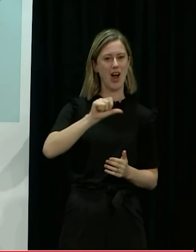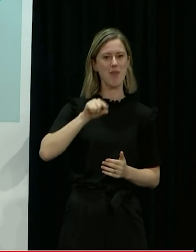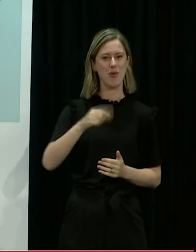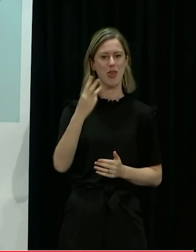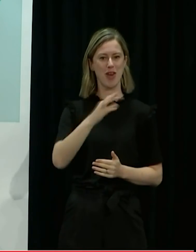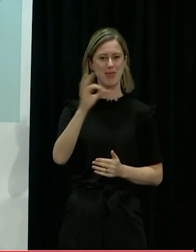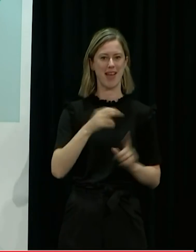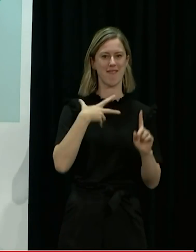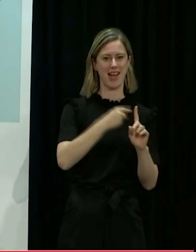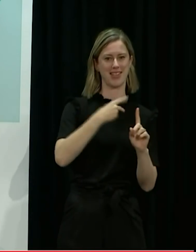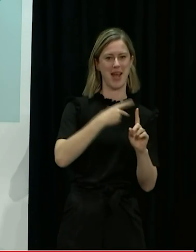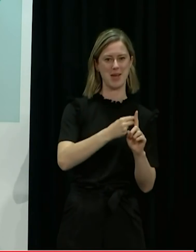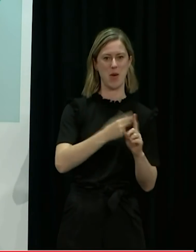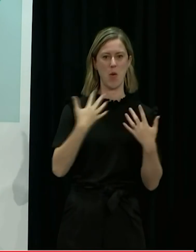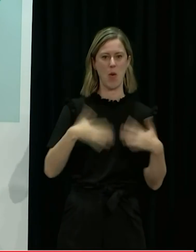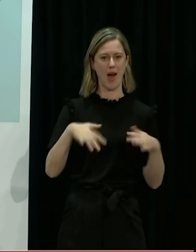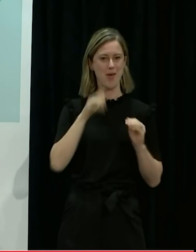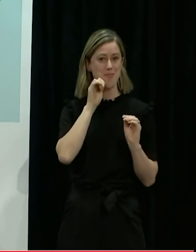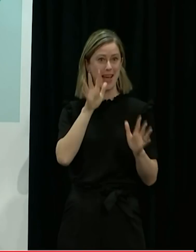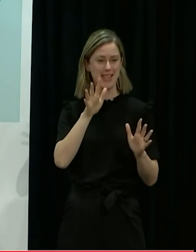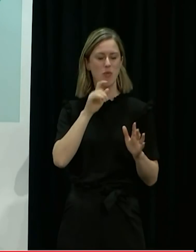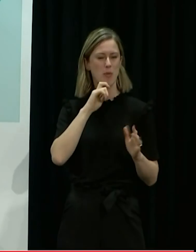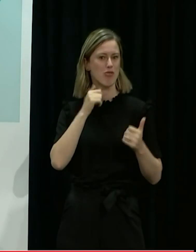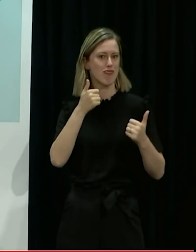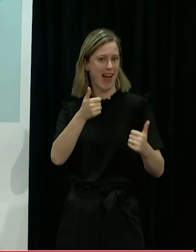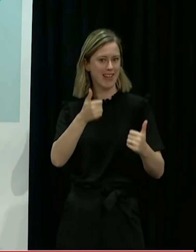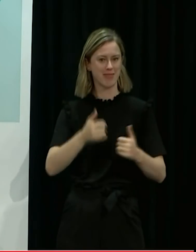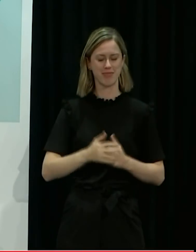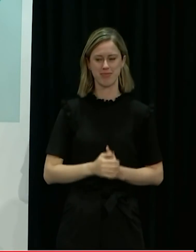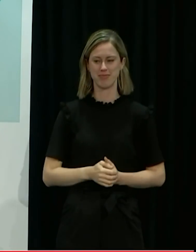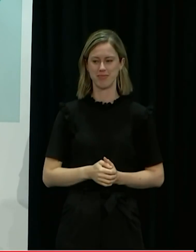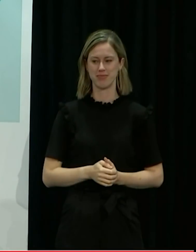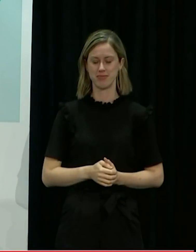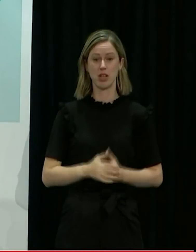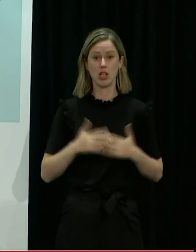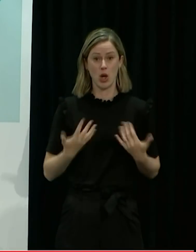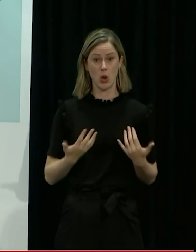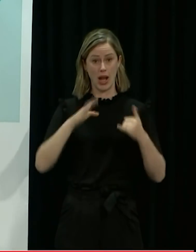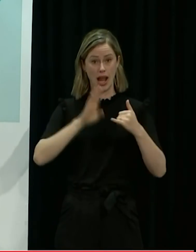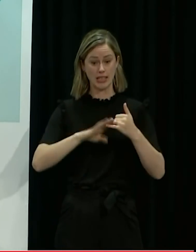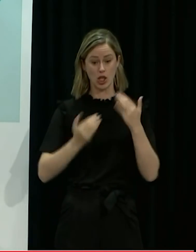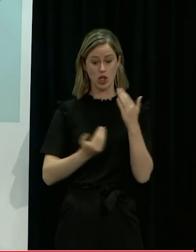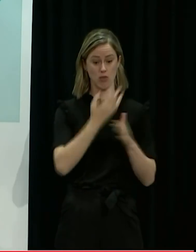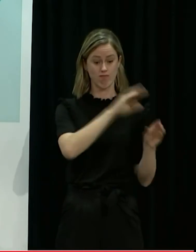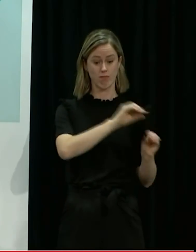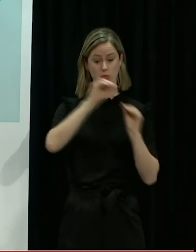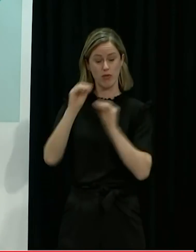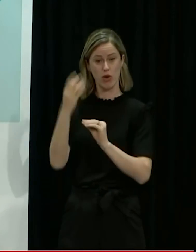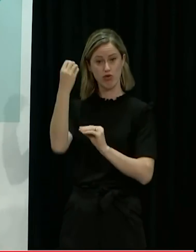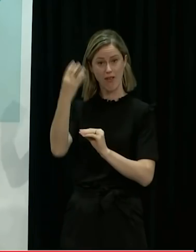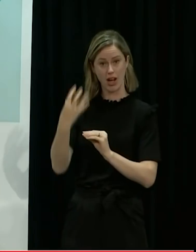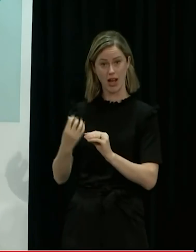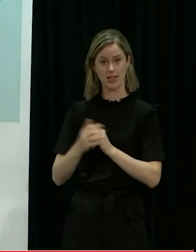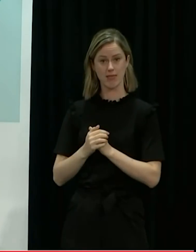vaccinated. That would be remarkable and such a gift to the team of 5 million. And so finally, as we enter the next phase, the same thing that